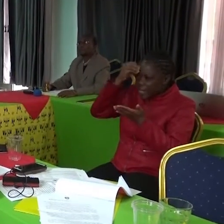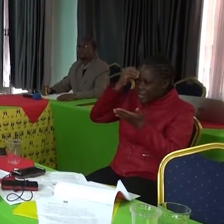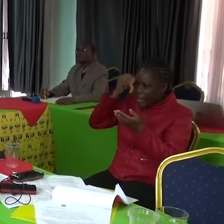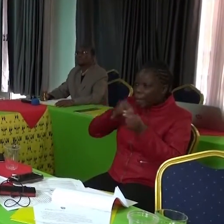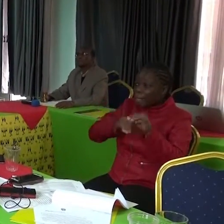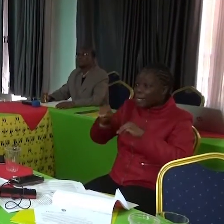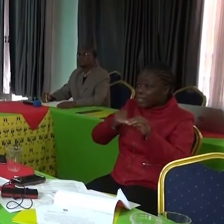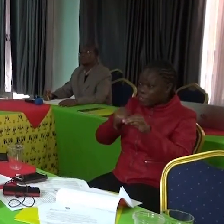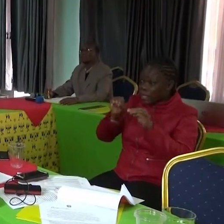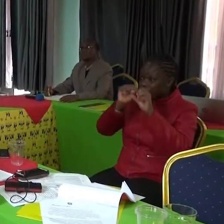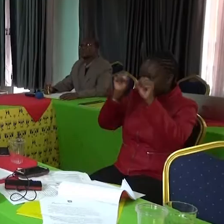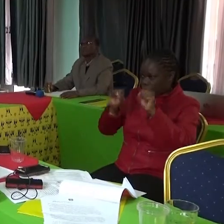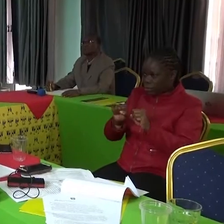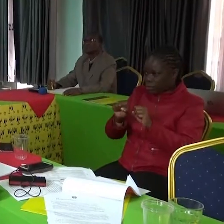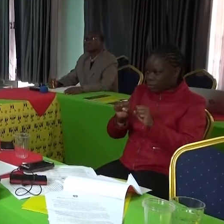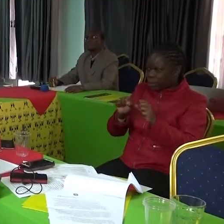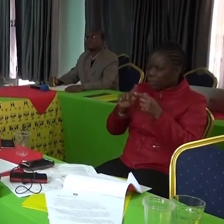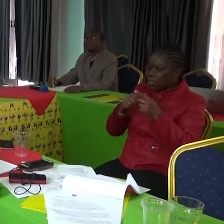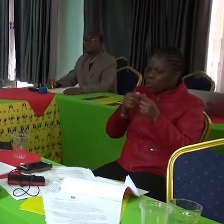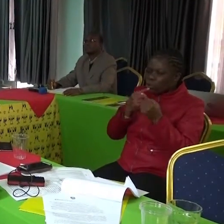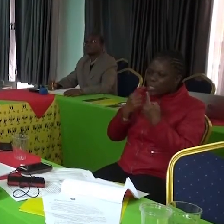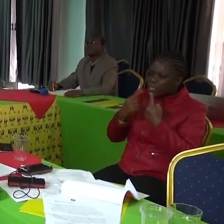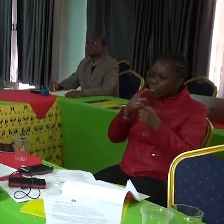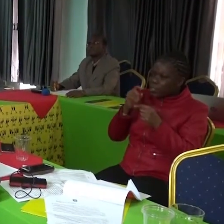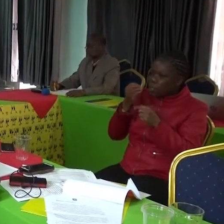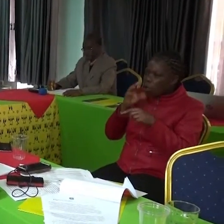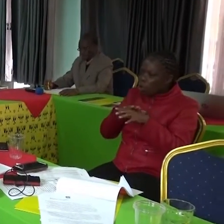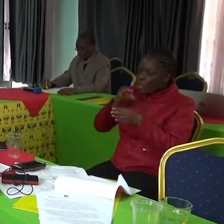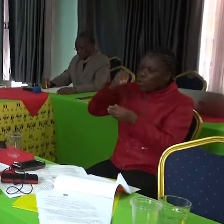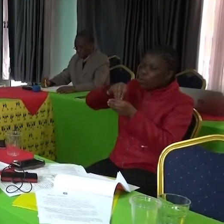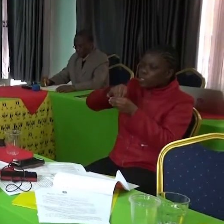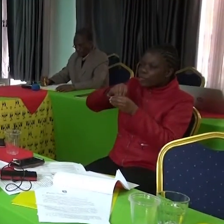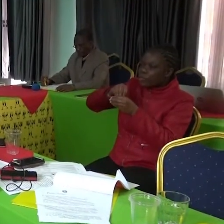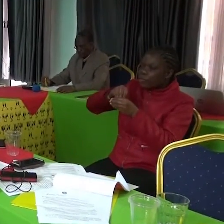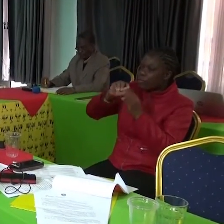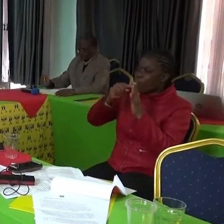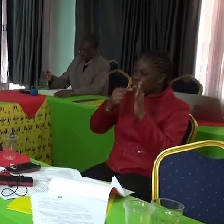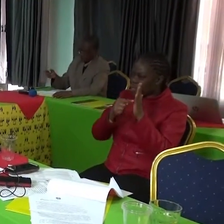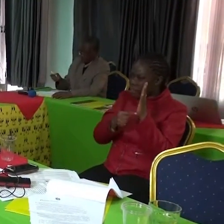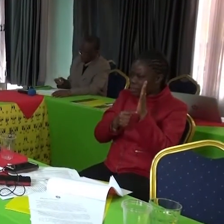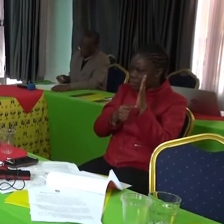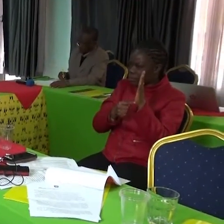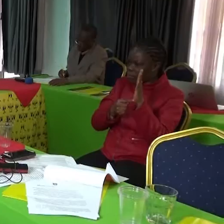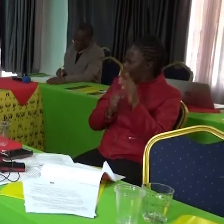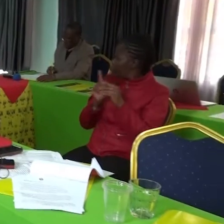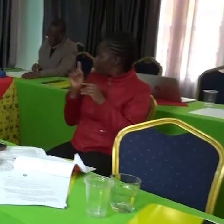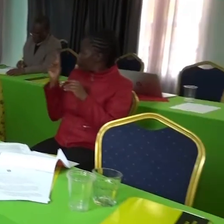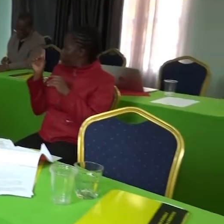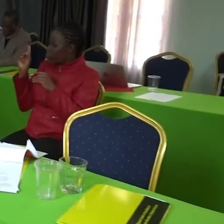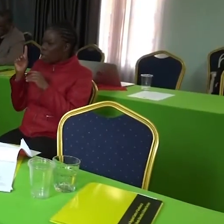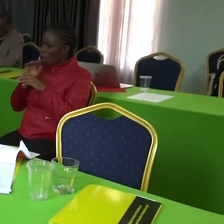discussing inclusive education pedagogies. Some of the pedagogies they may use. This type of coming